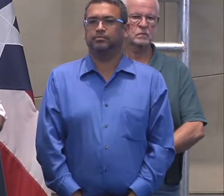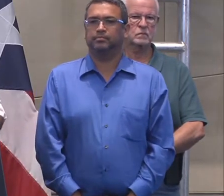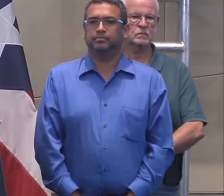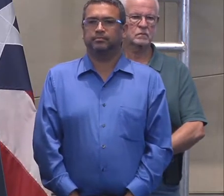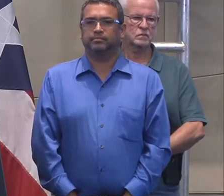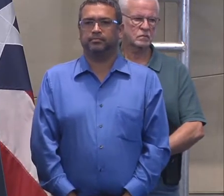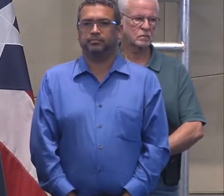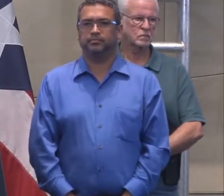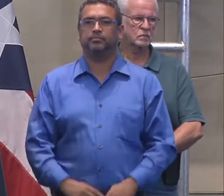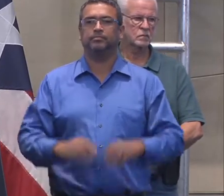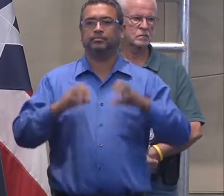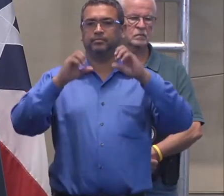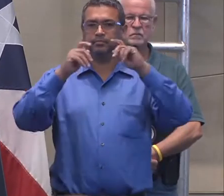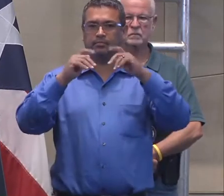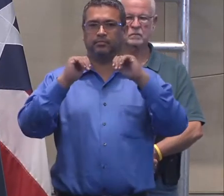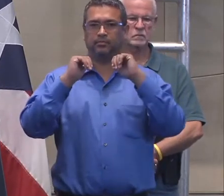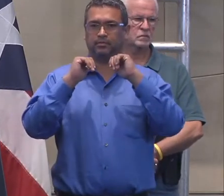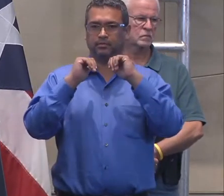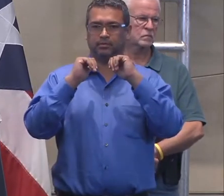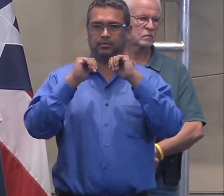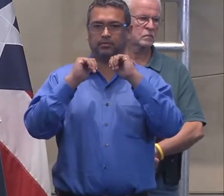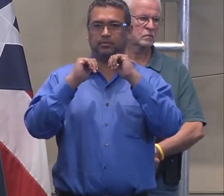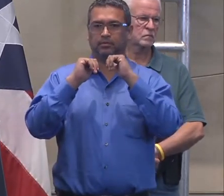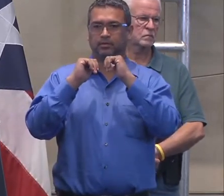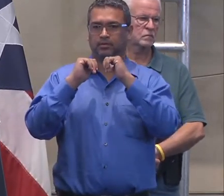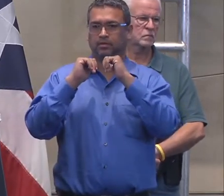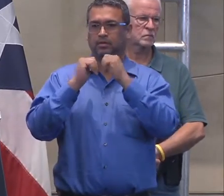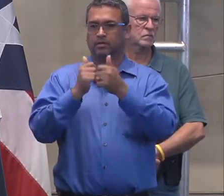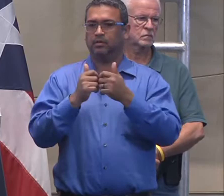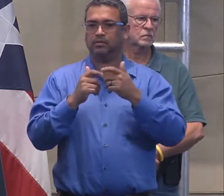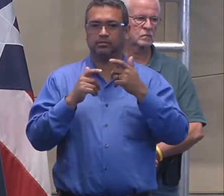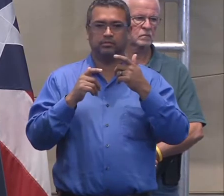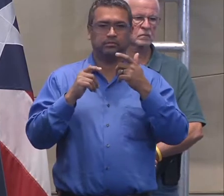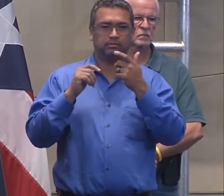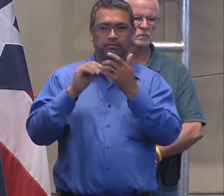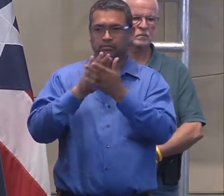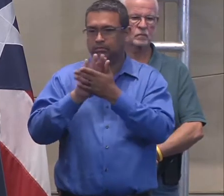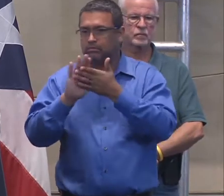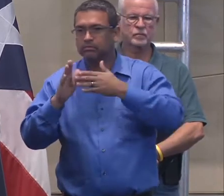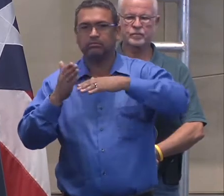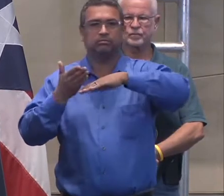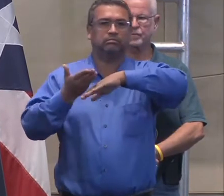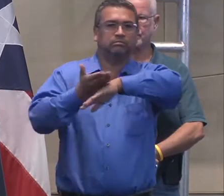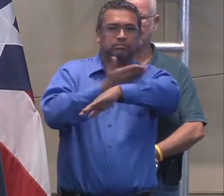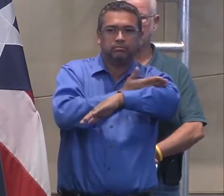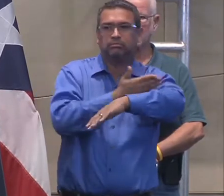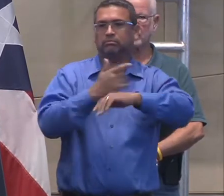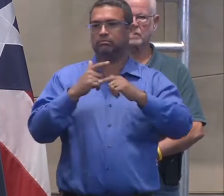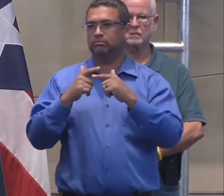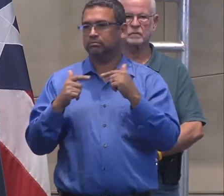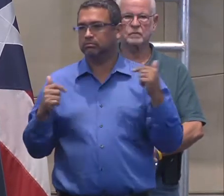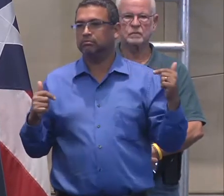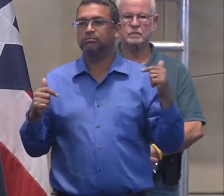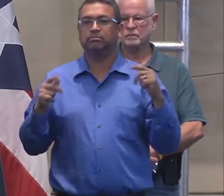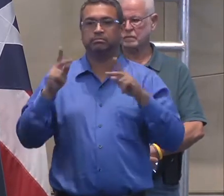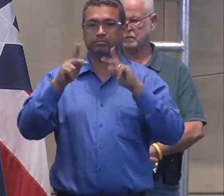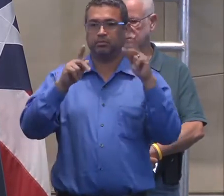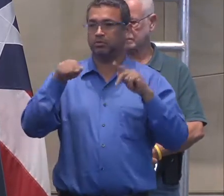efforts are going on. Our teams are working over here to aggregate all of the information so that we